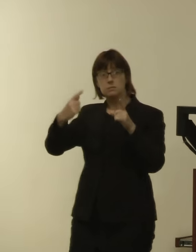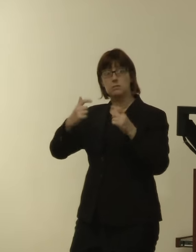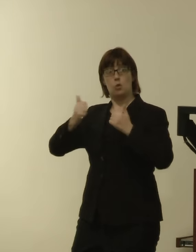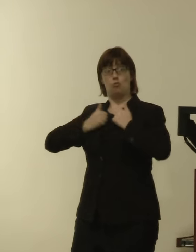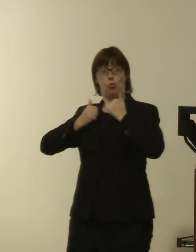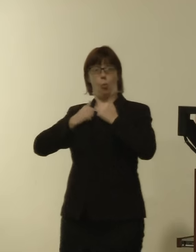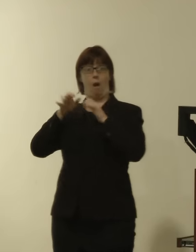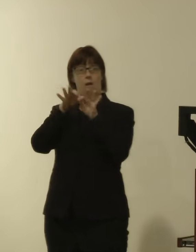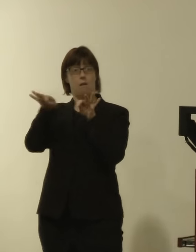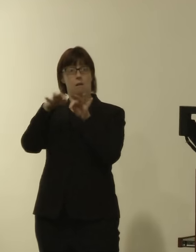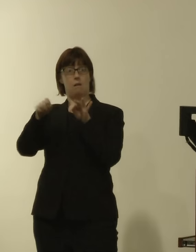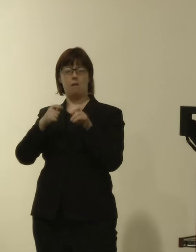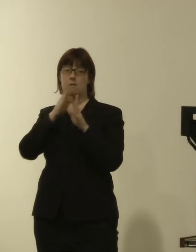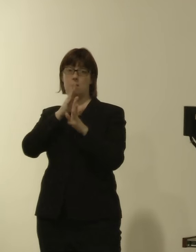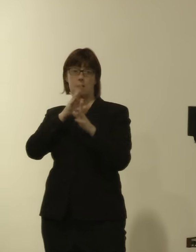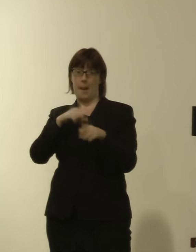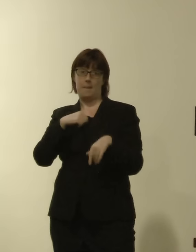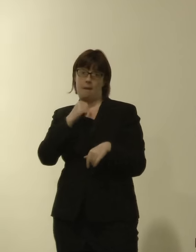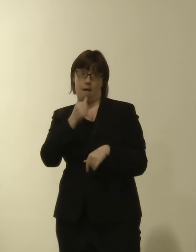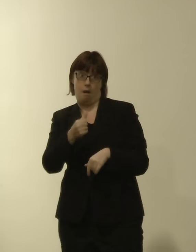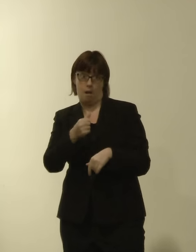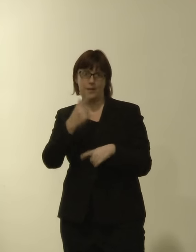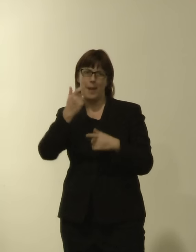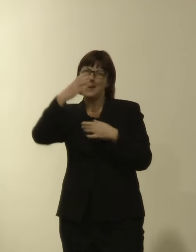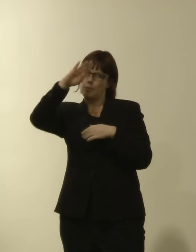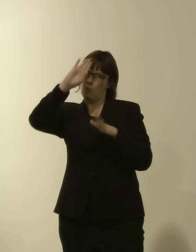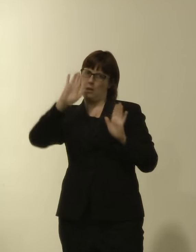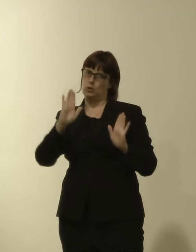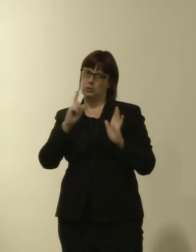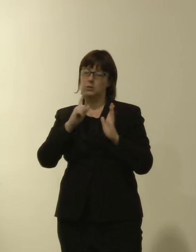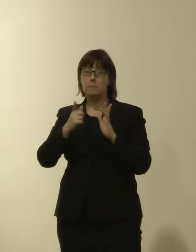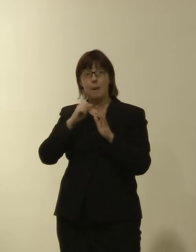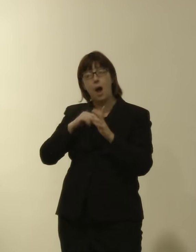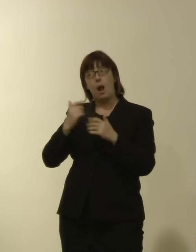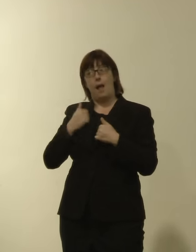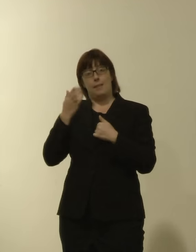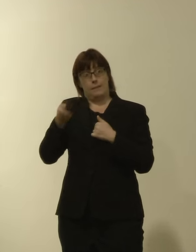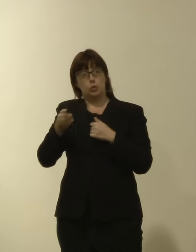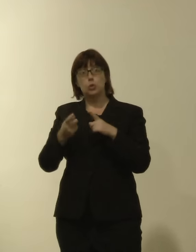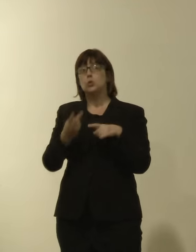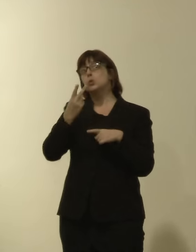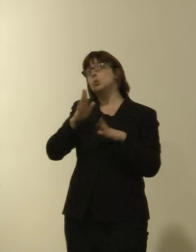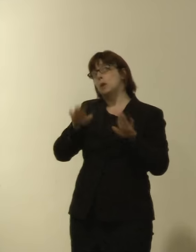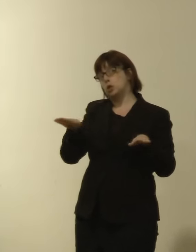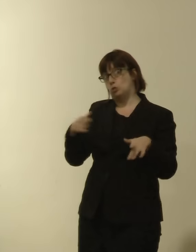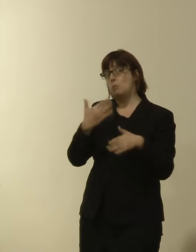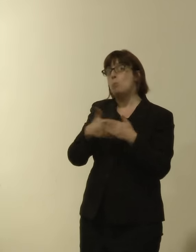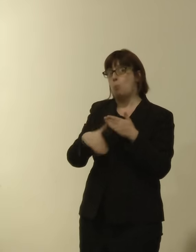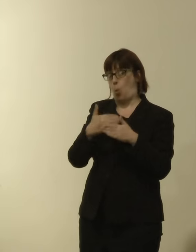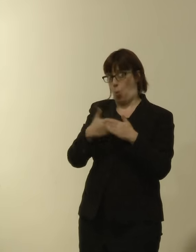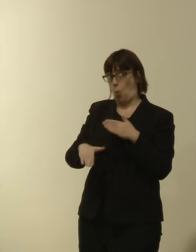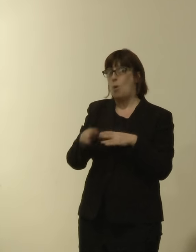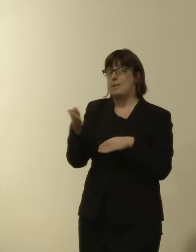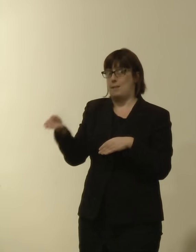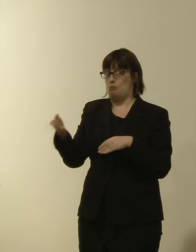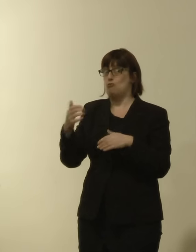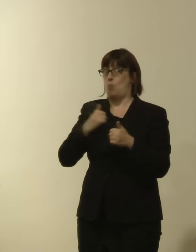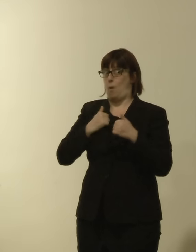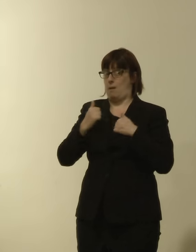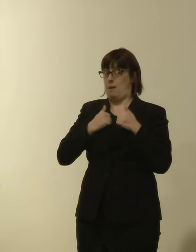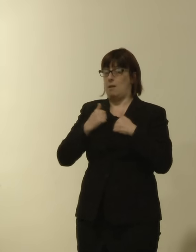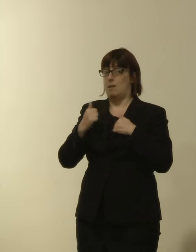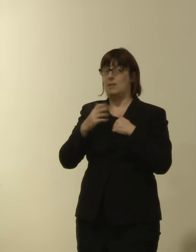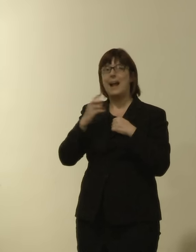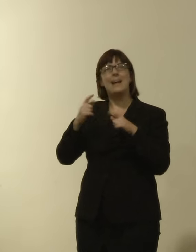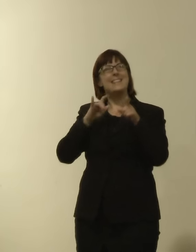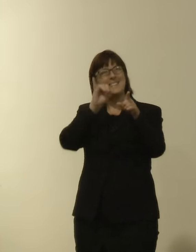Rwandan language or culture. I admit it, because I'm an anthropologist. But I have been living there. Two of my children were born there. And that's not the Rwanda